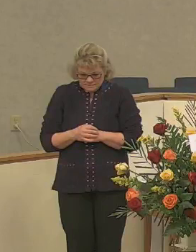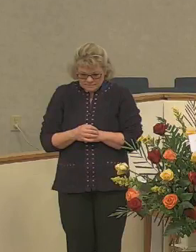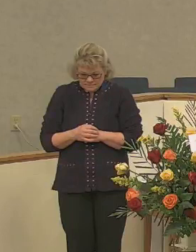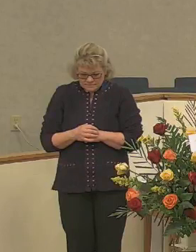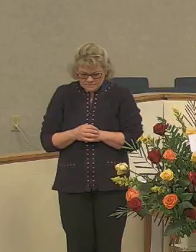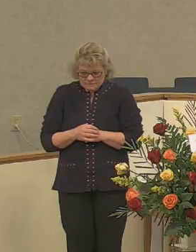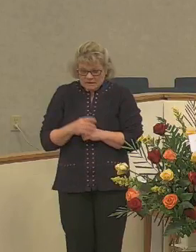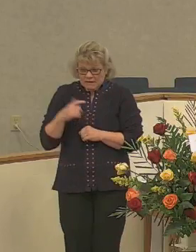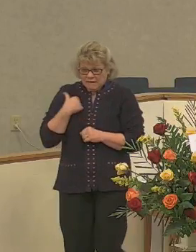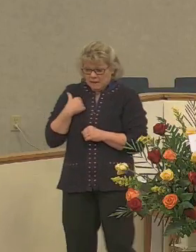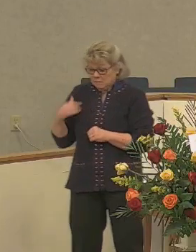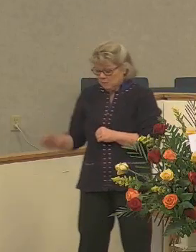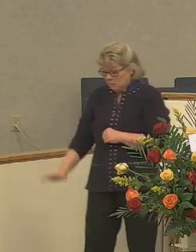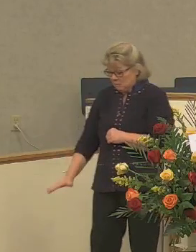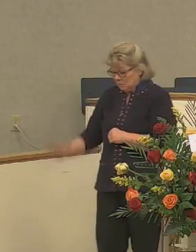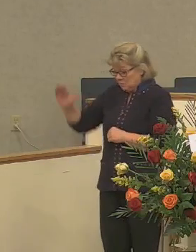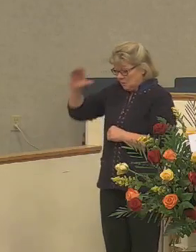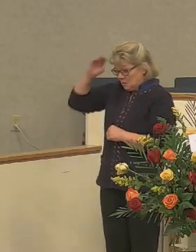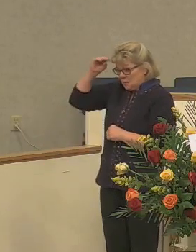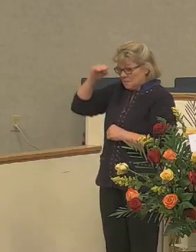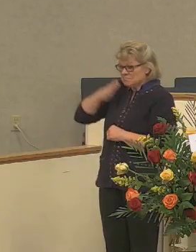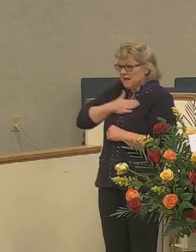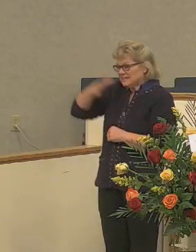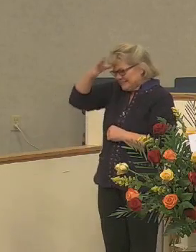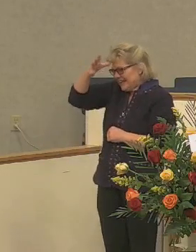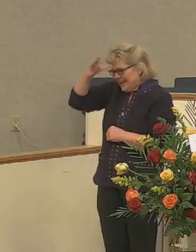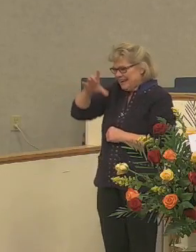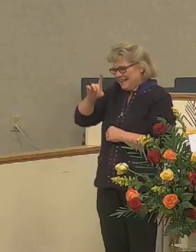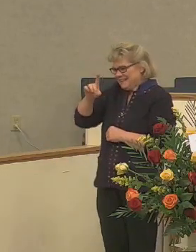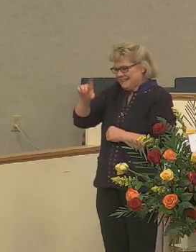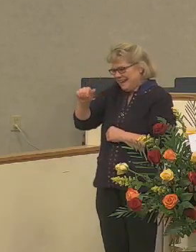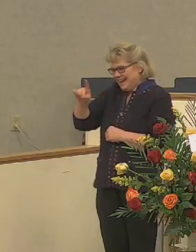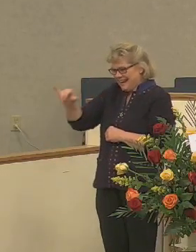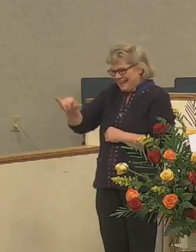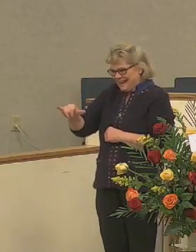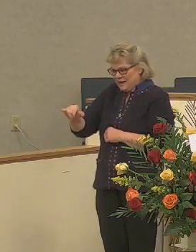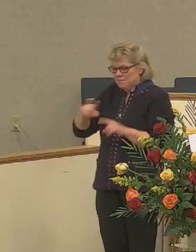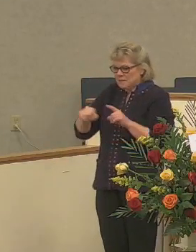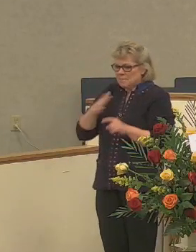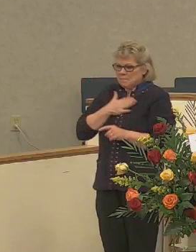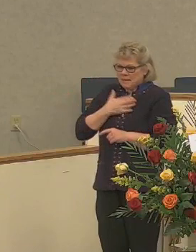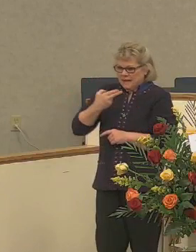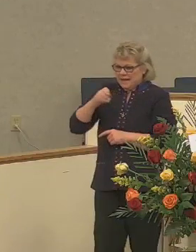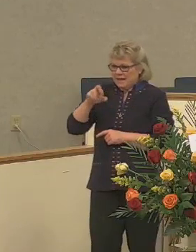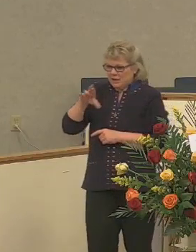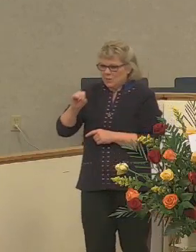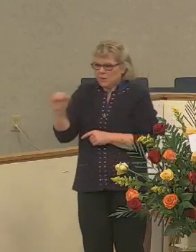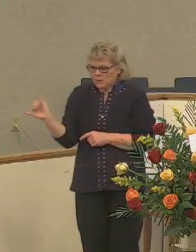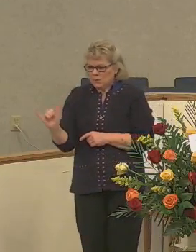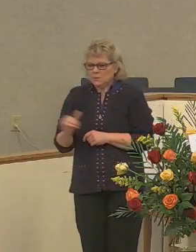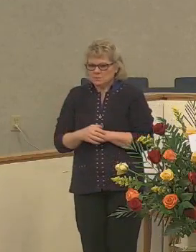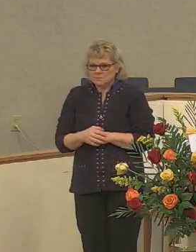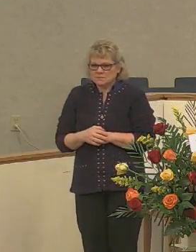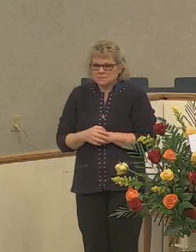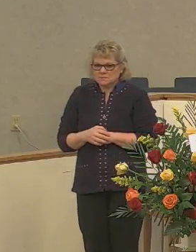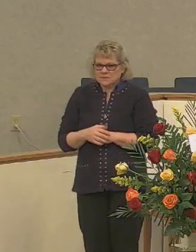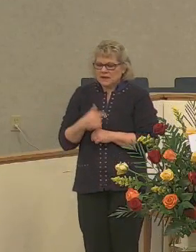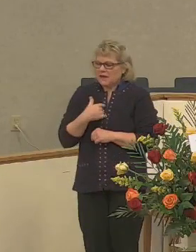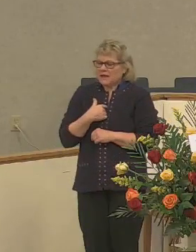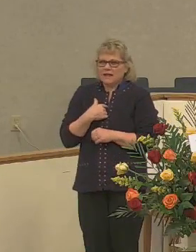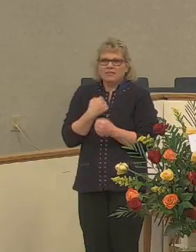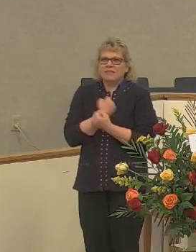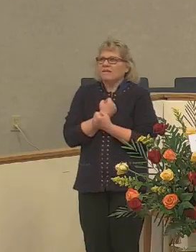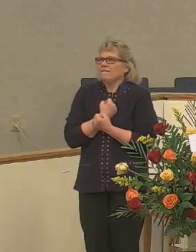When I was a boy, yes, he's my daddy, but he was my hero. I